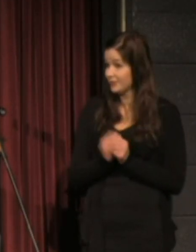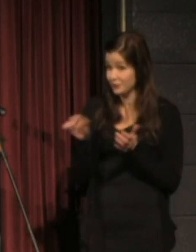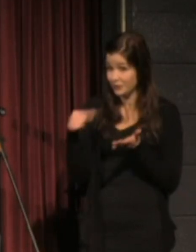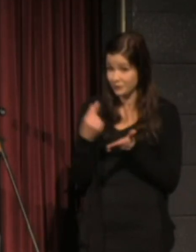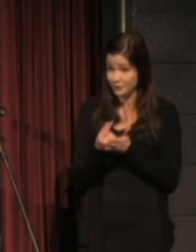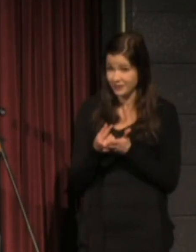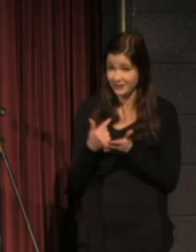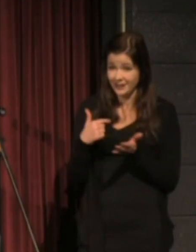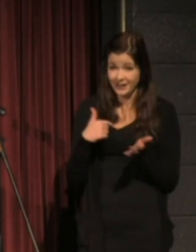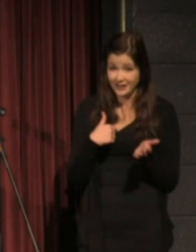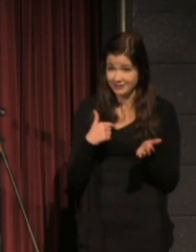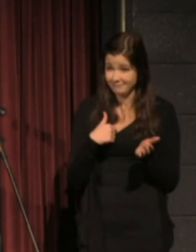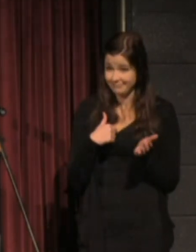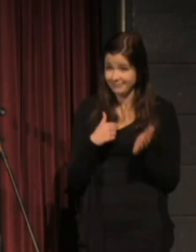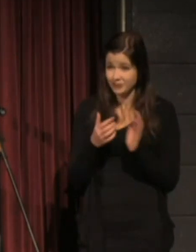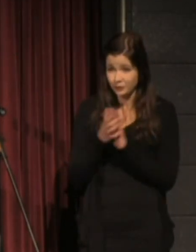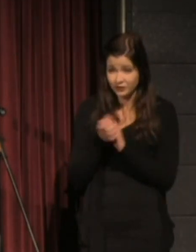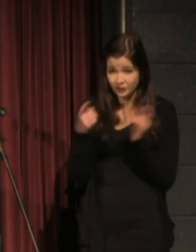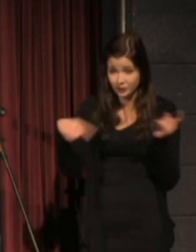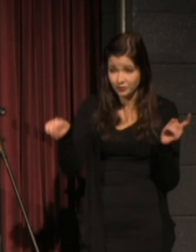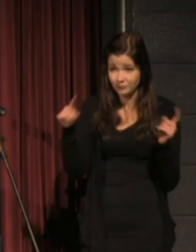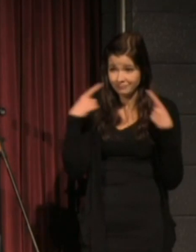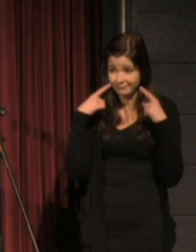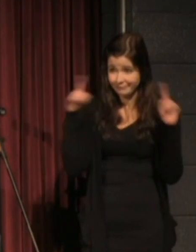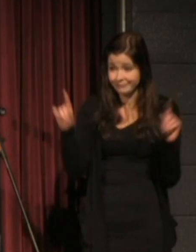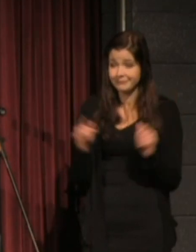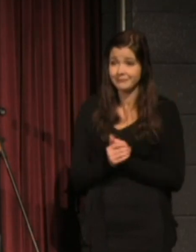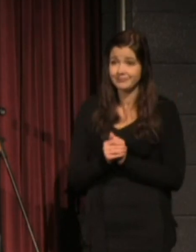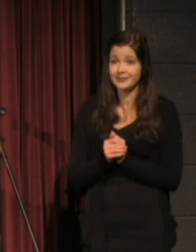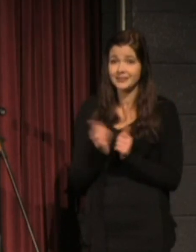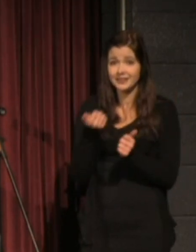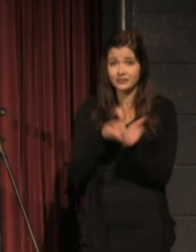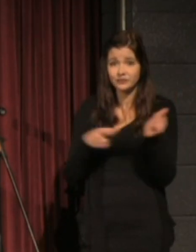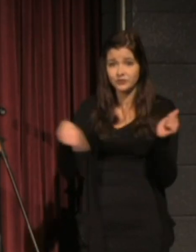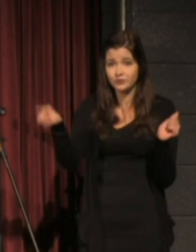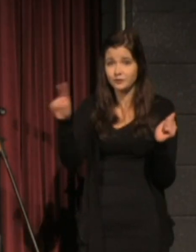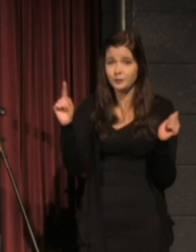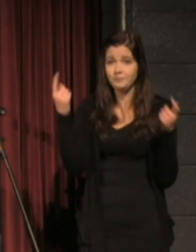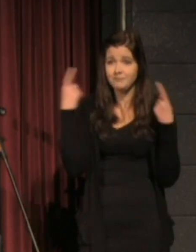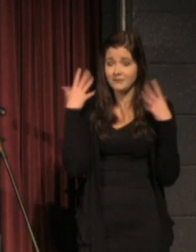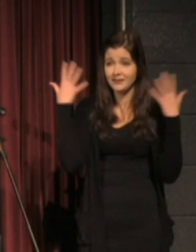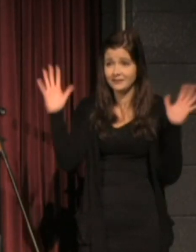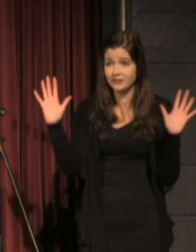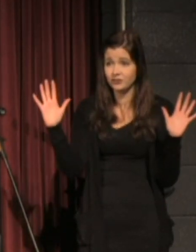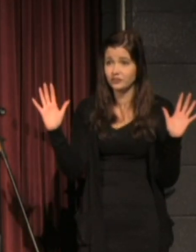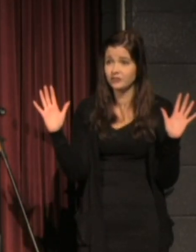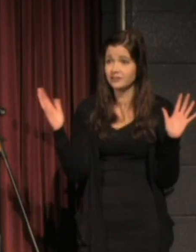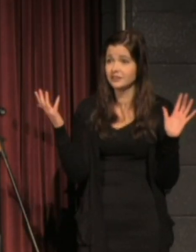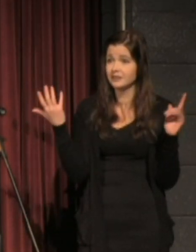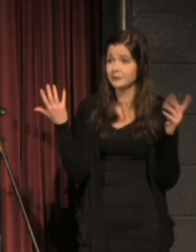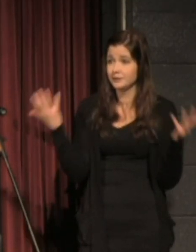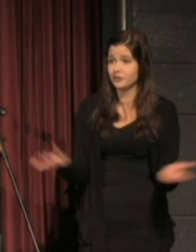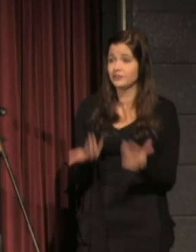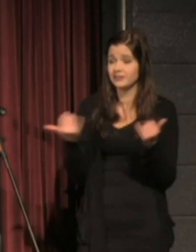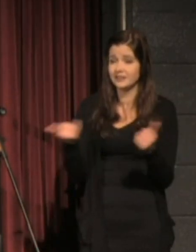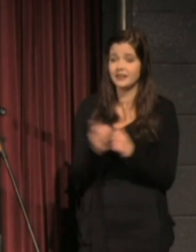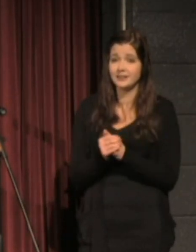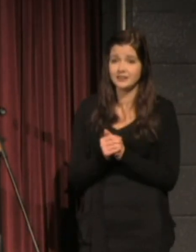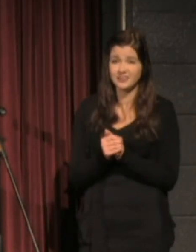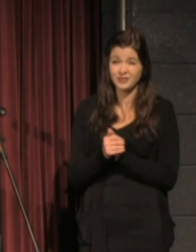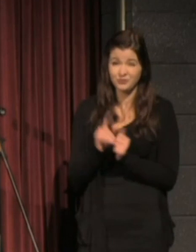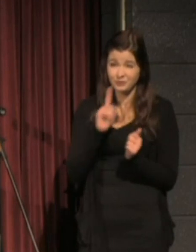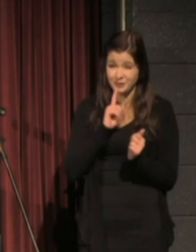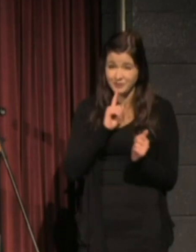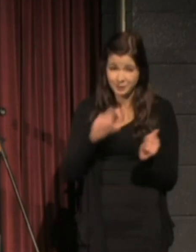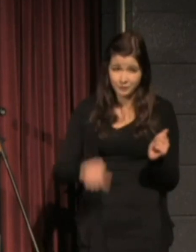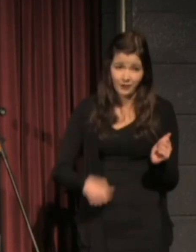Graduates, I commend you on your tremendous achievement. What each and every one of you has accomplished to be here today is something you should all be